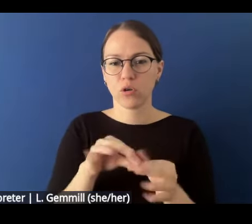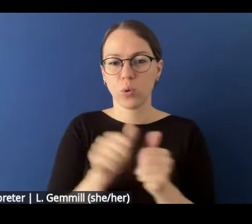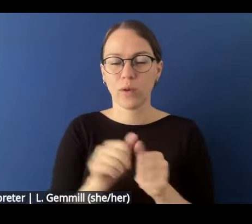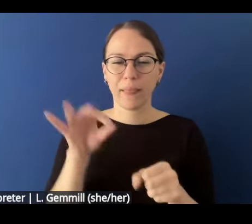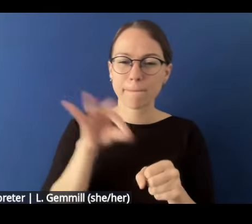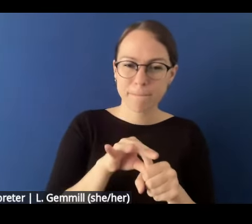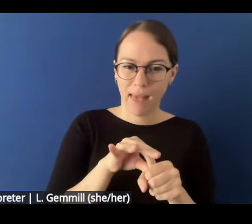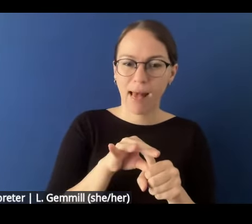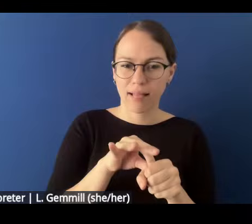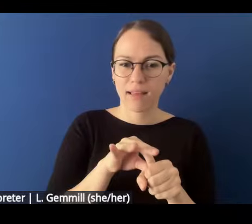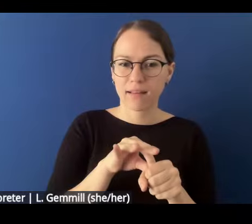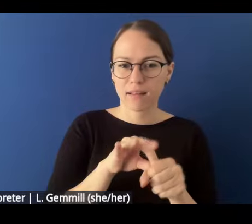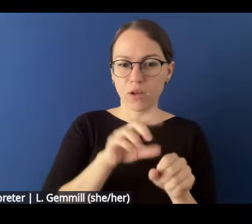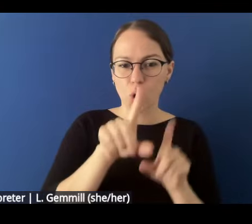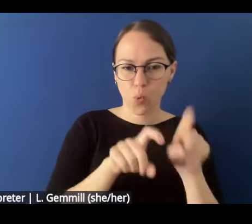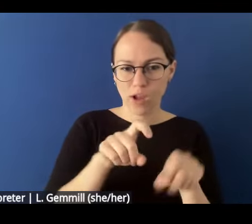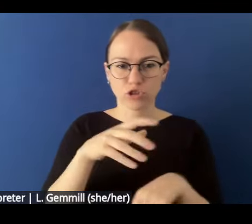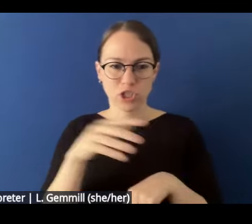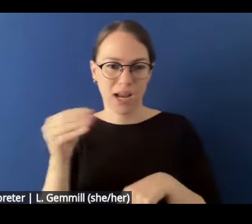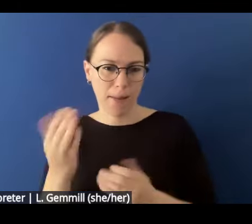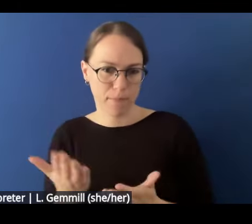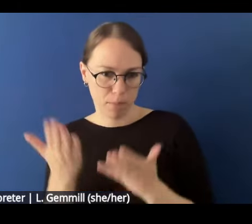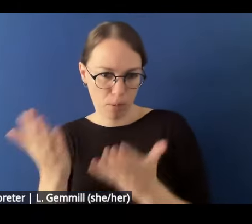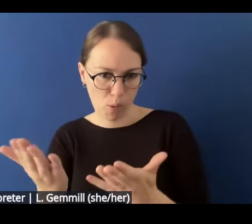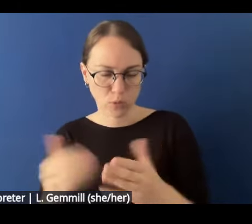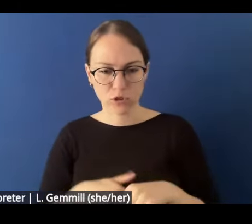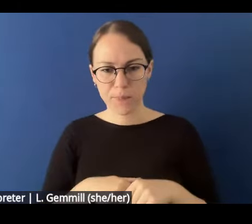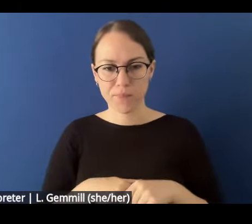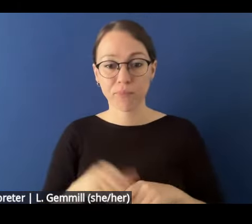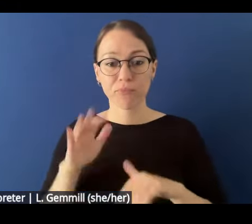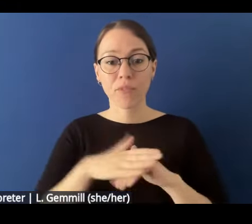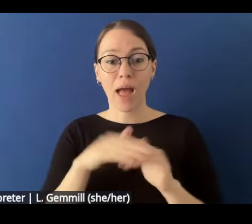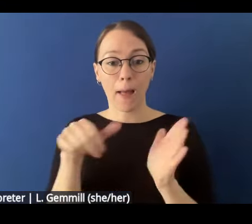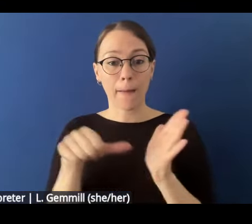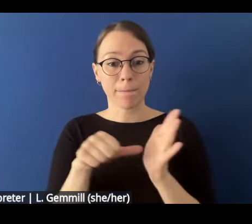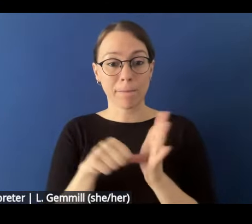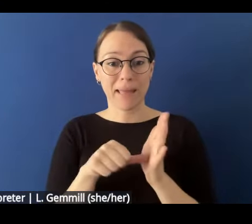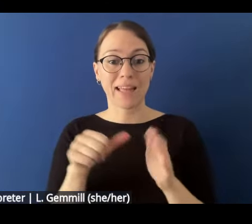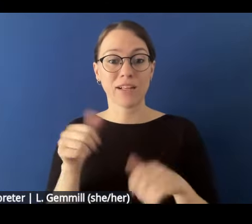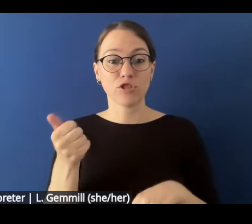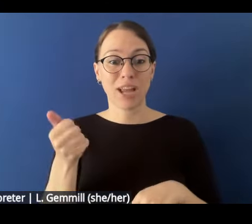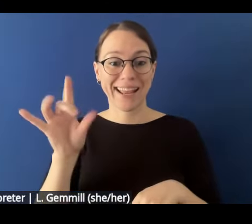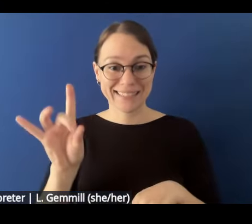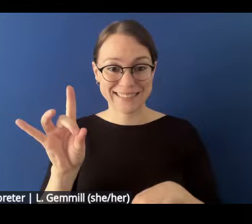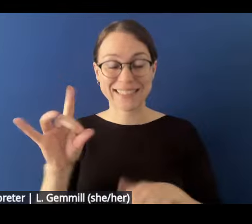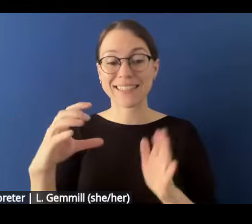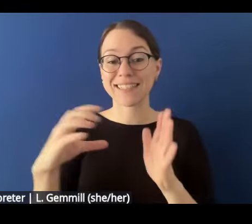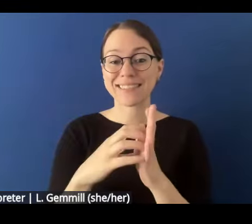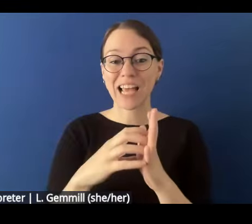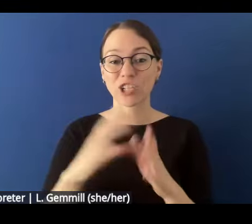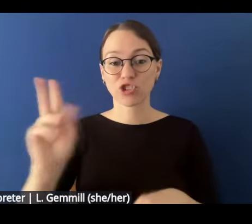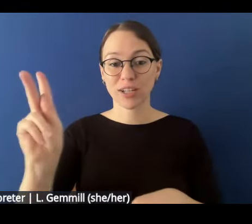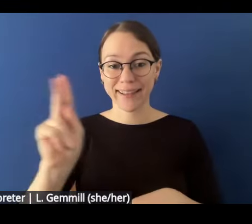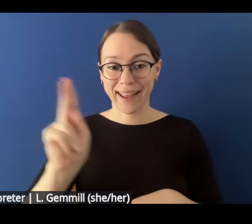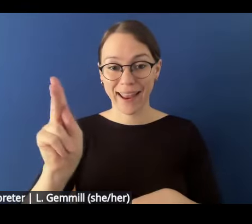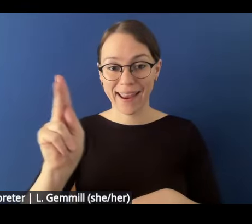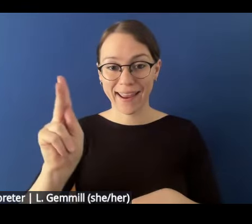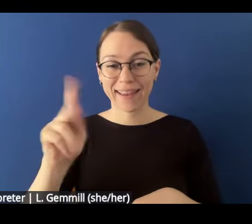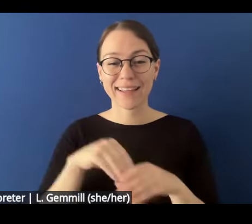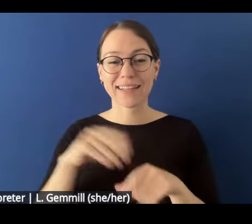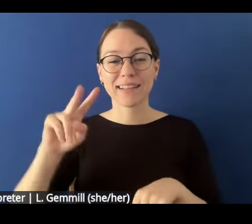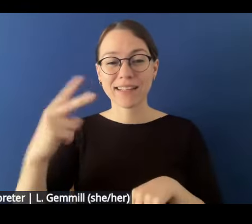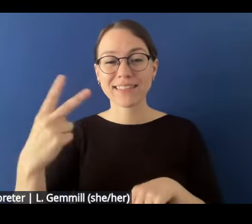proposals. The first on page 18, section K, within the second paragraph of the text for the certificate